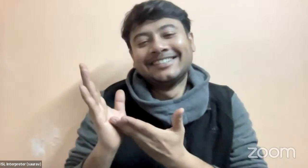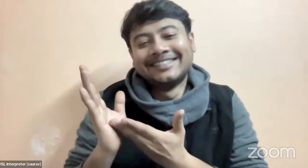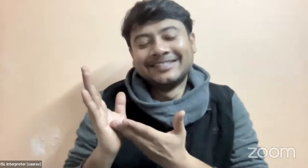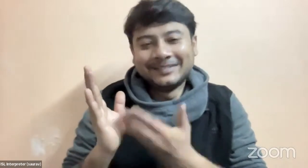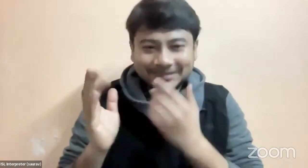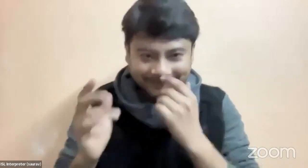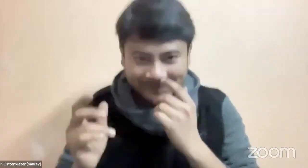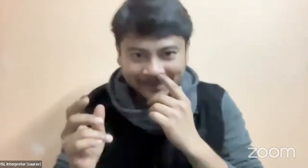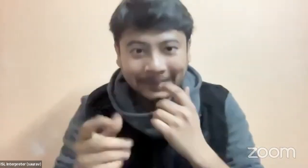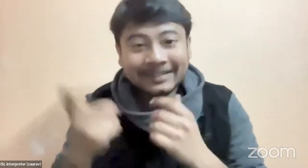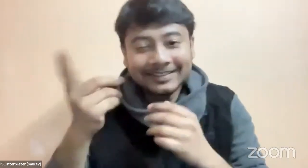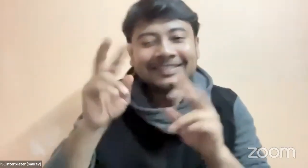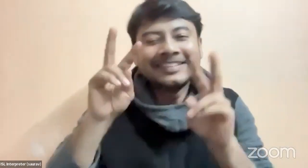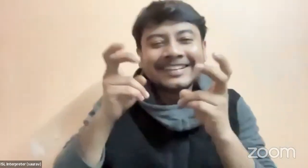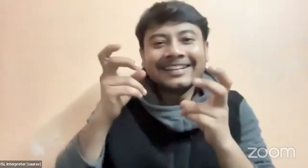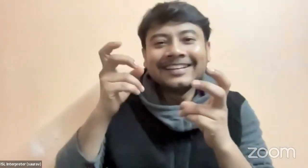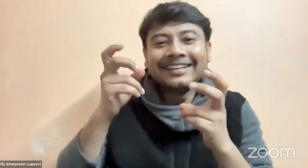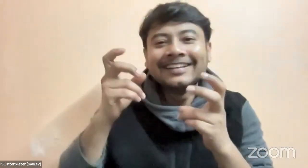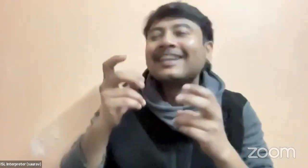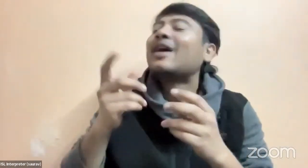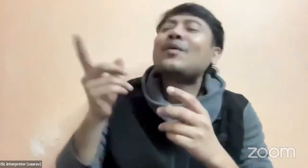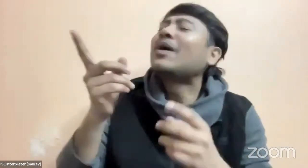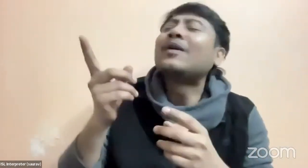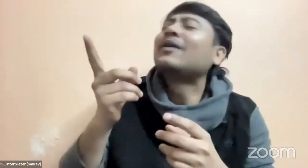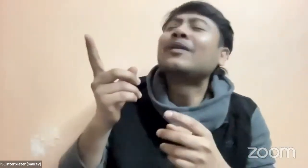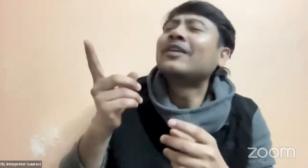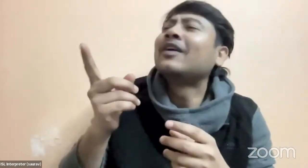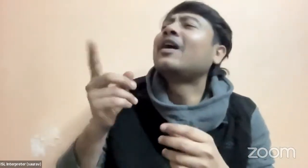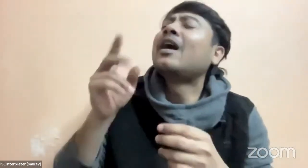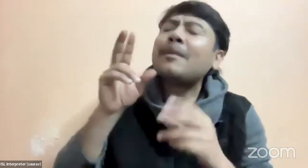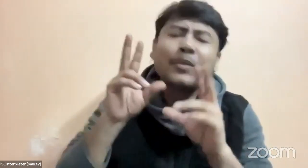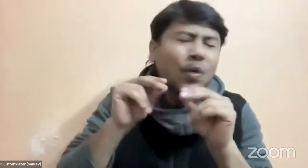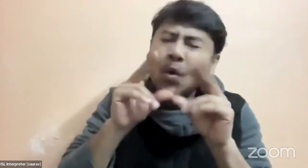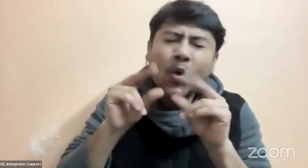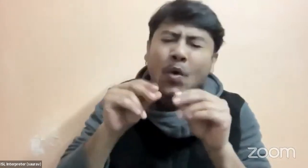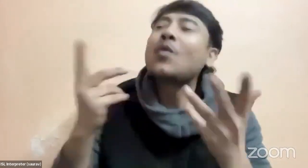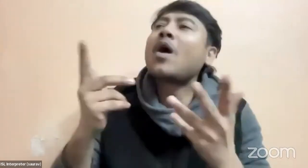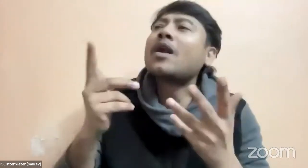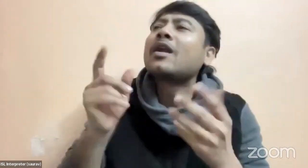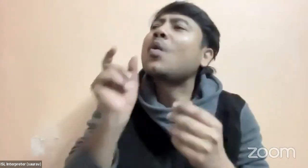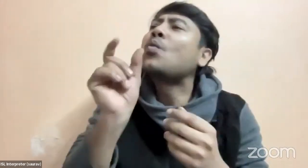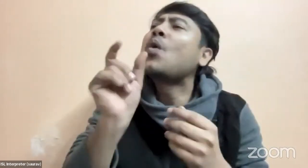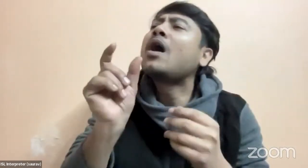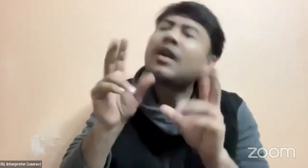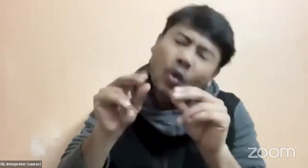So like he will trick. These are the special spiritual tricks.